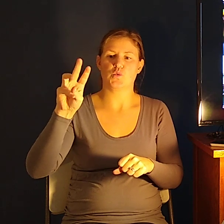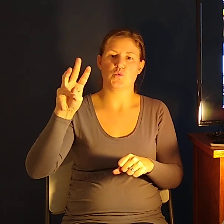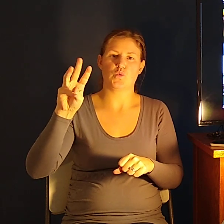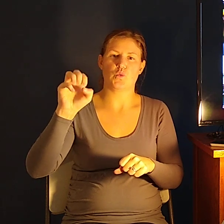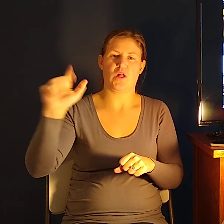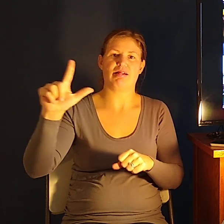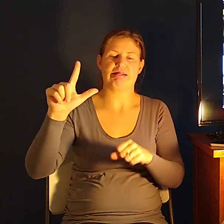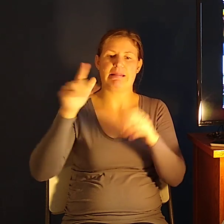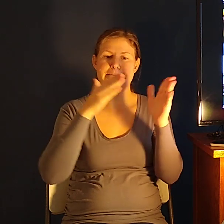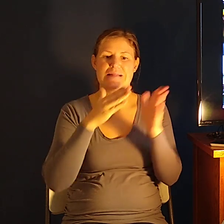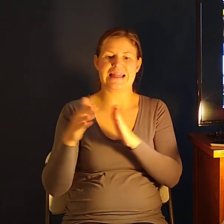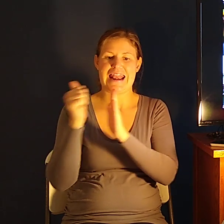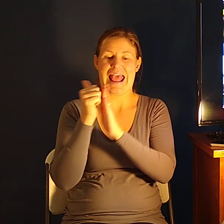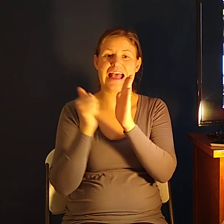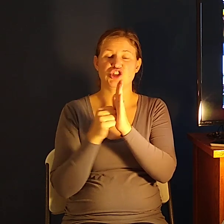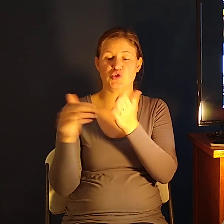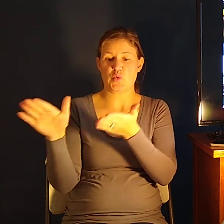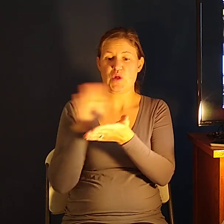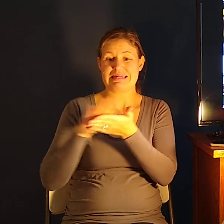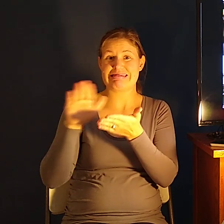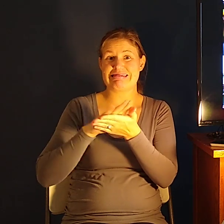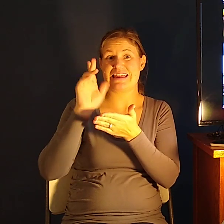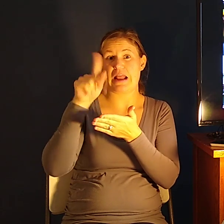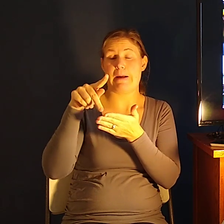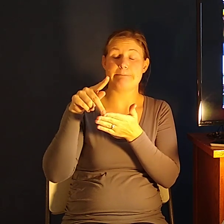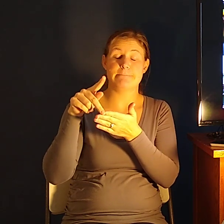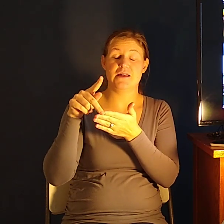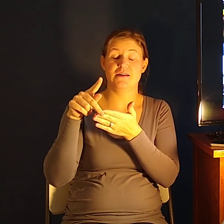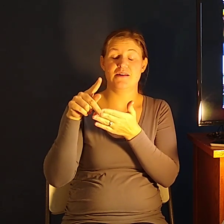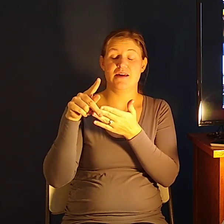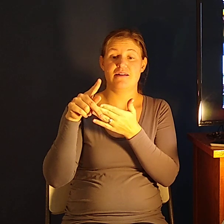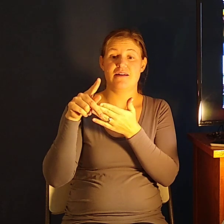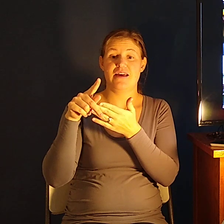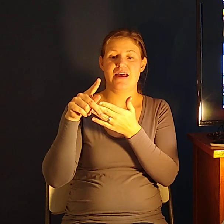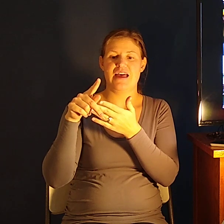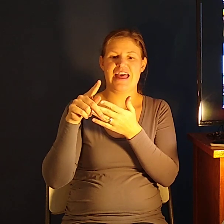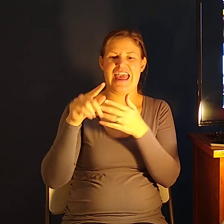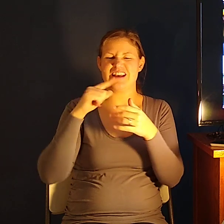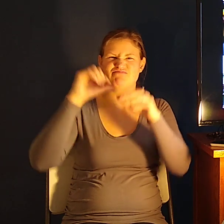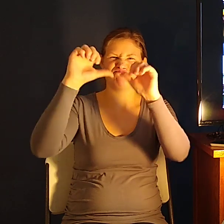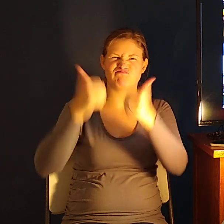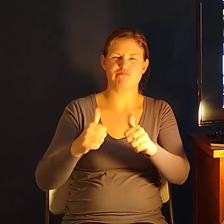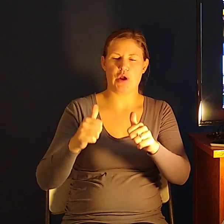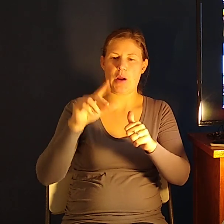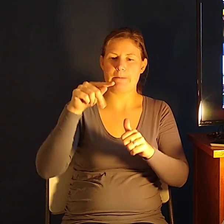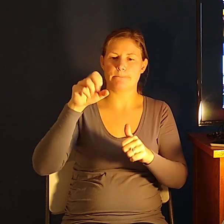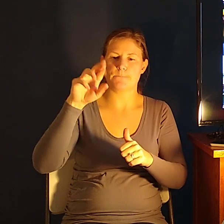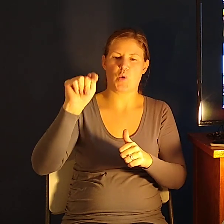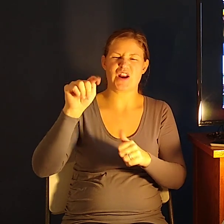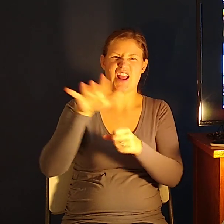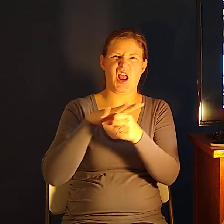act to clean up and revitalize a deteriorated port area in which it was built and has